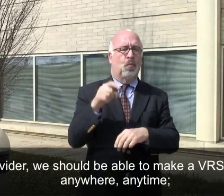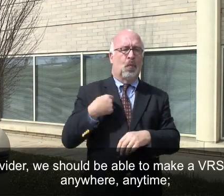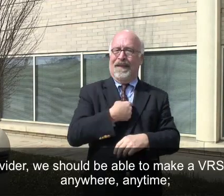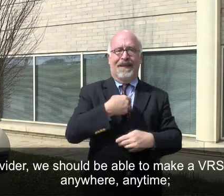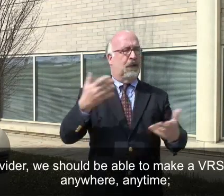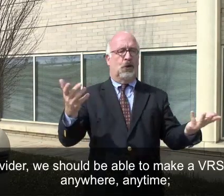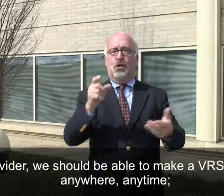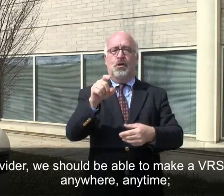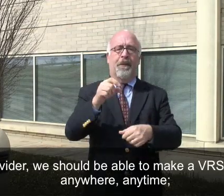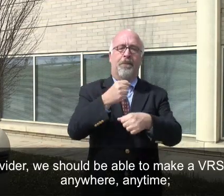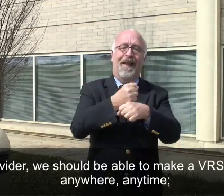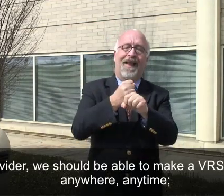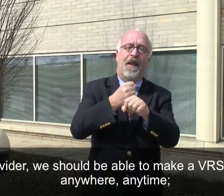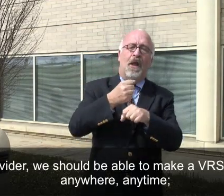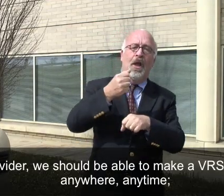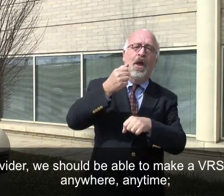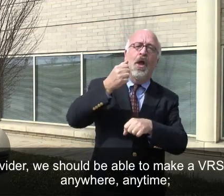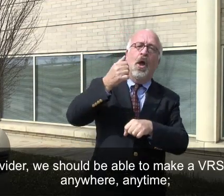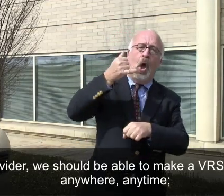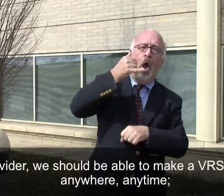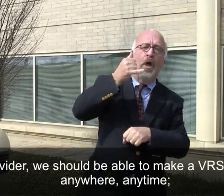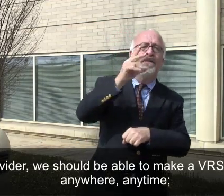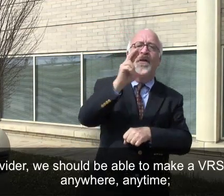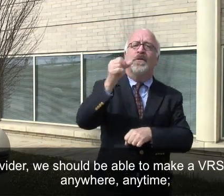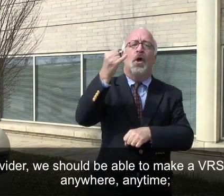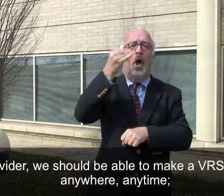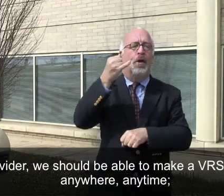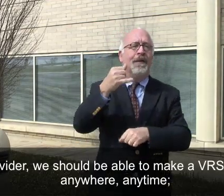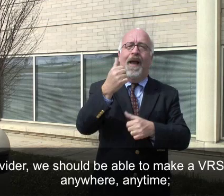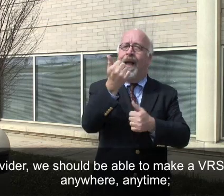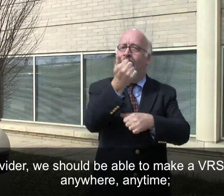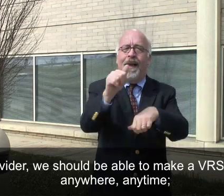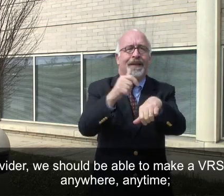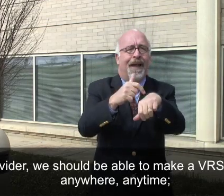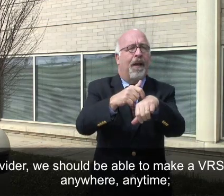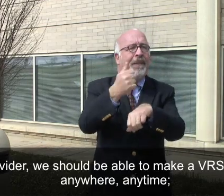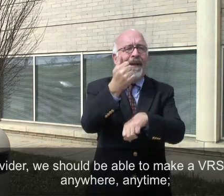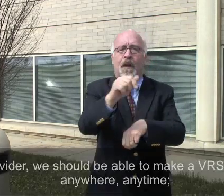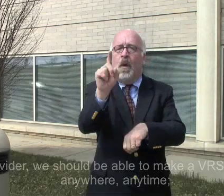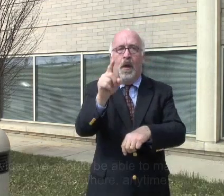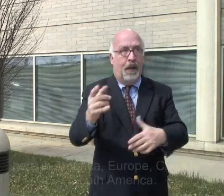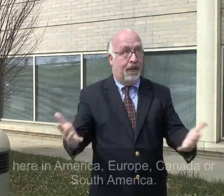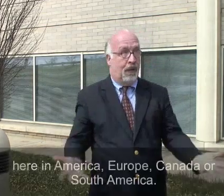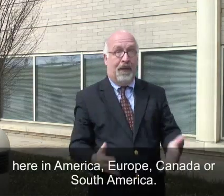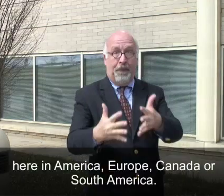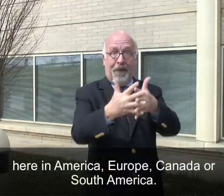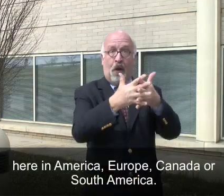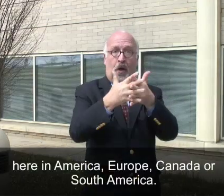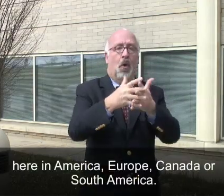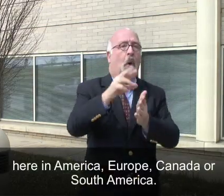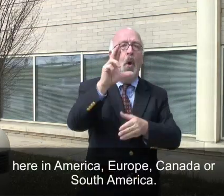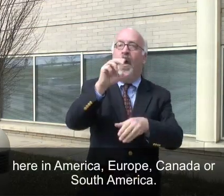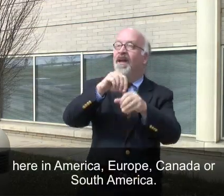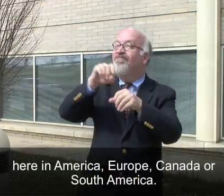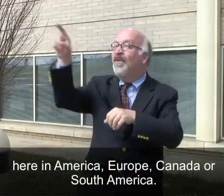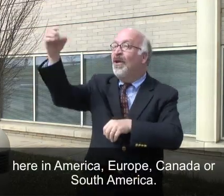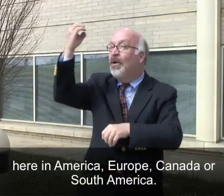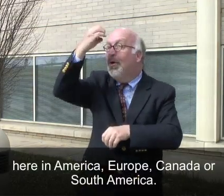should be able to make a VRS call anywhere, anytime, here in America,